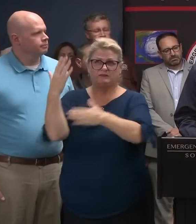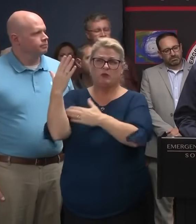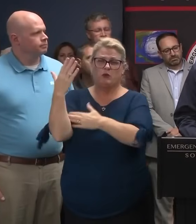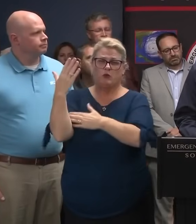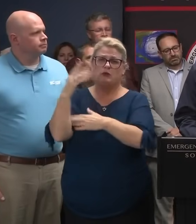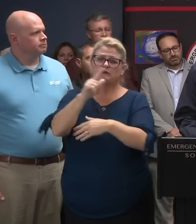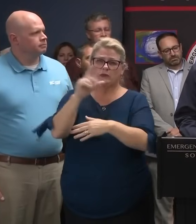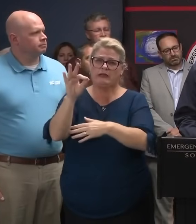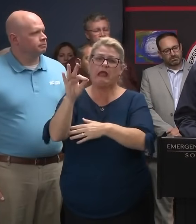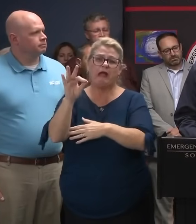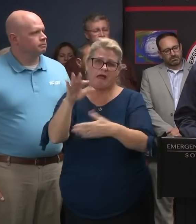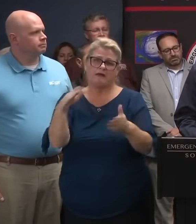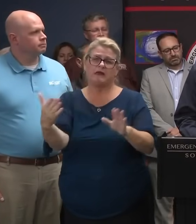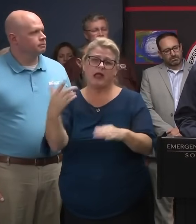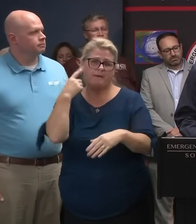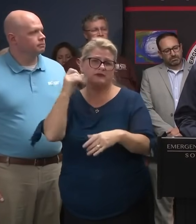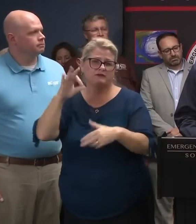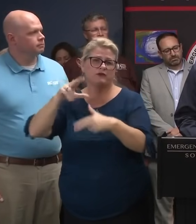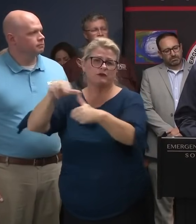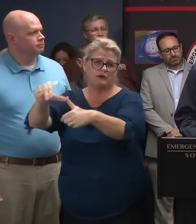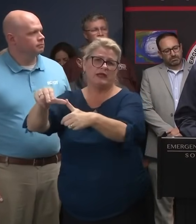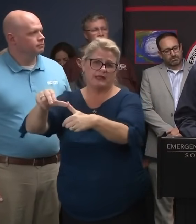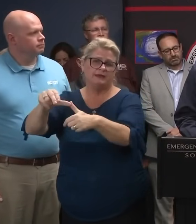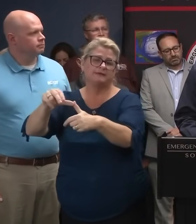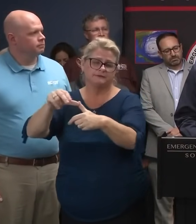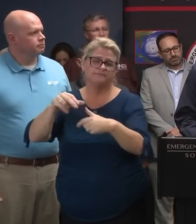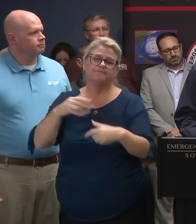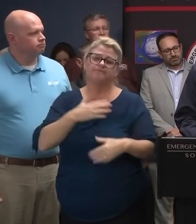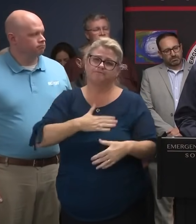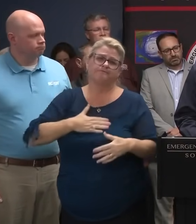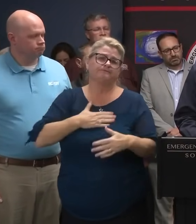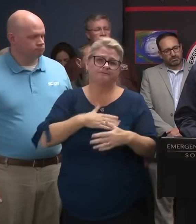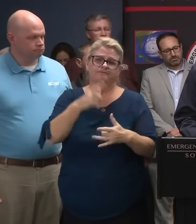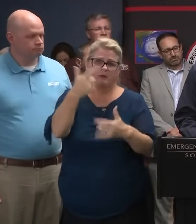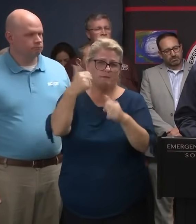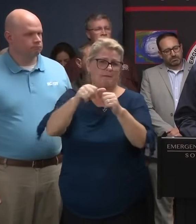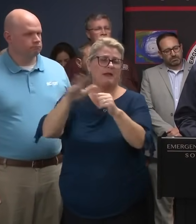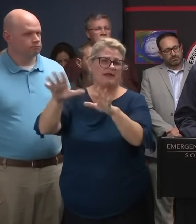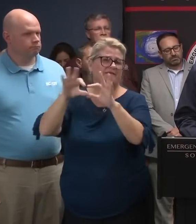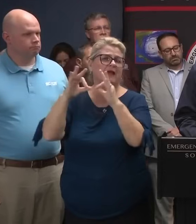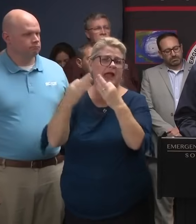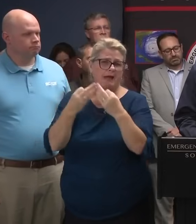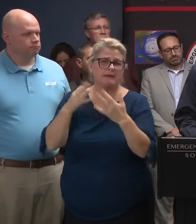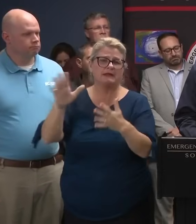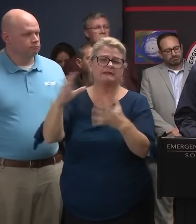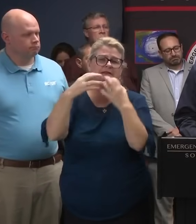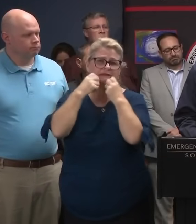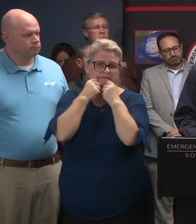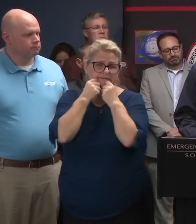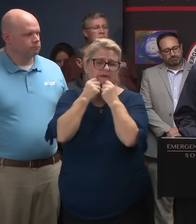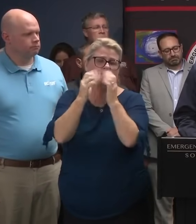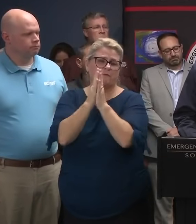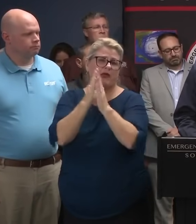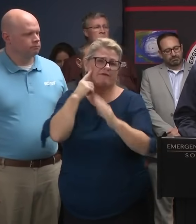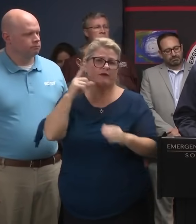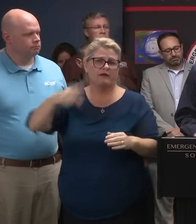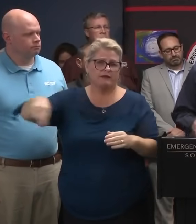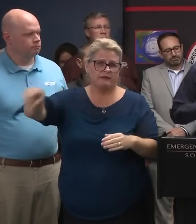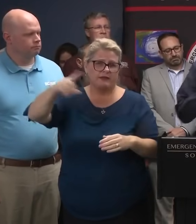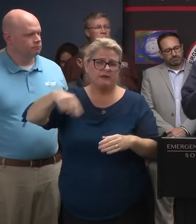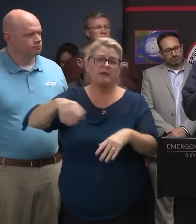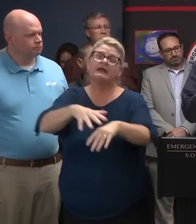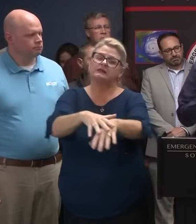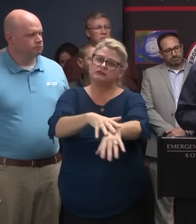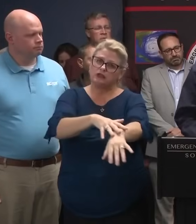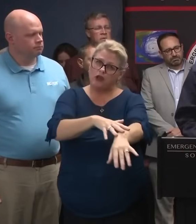related to the storm. And we ask you to keep those families and loved ones in our prayers. Progress is